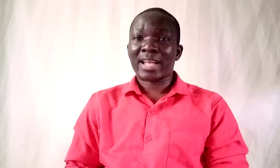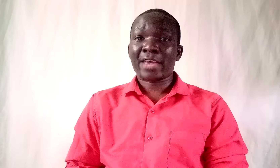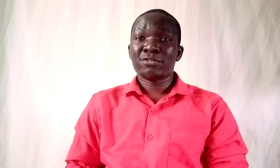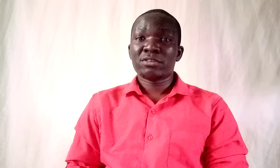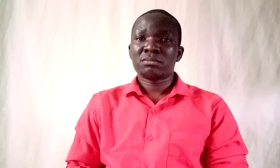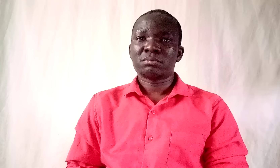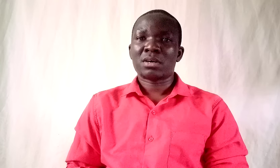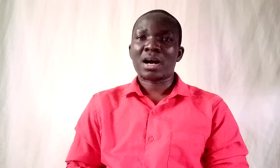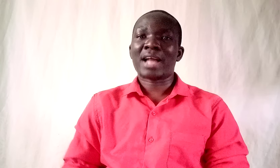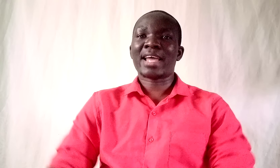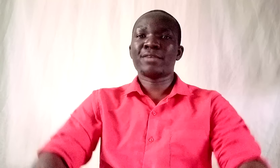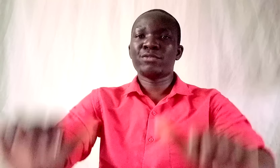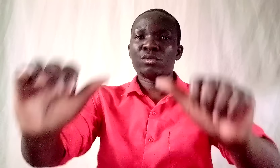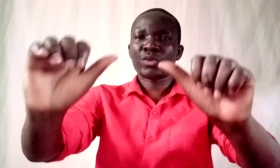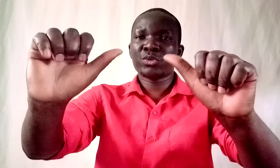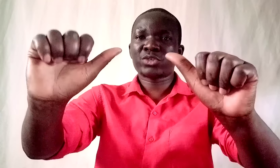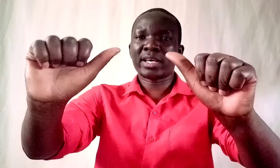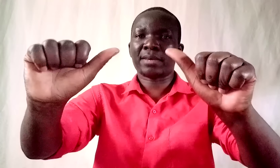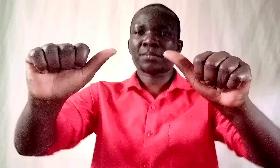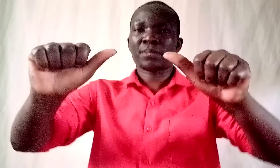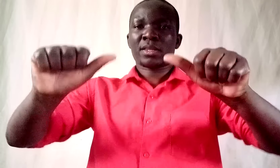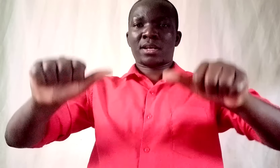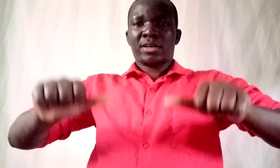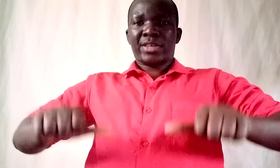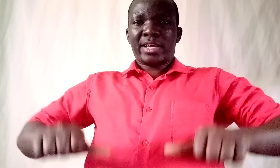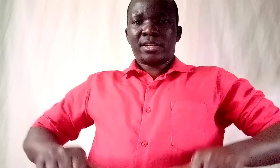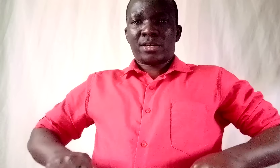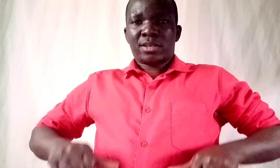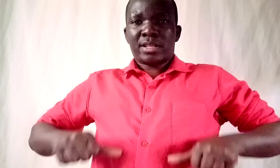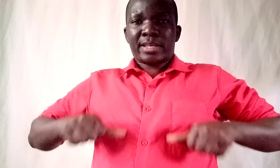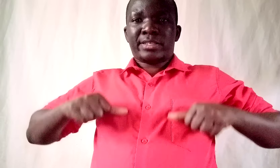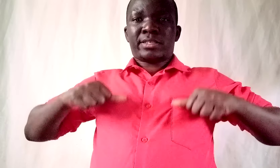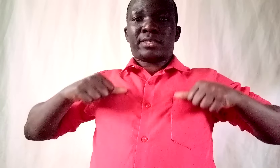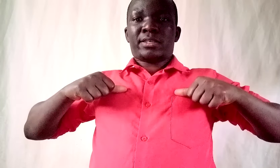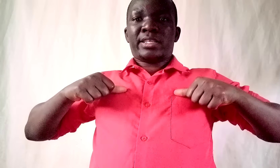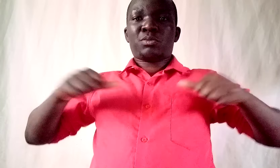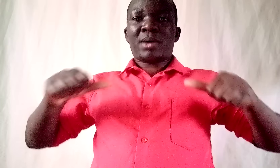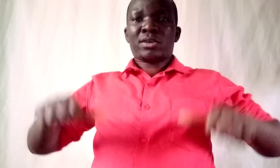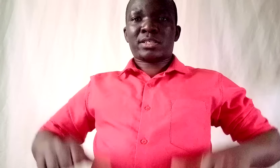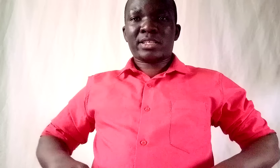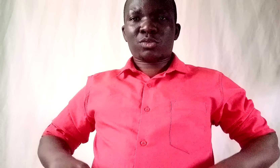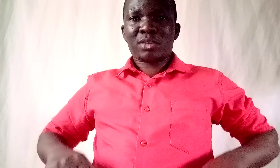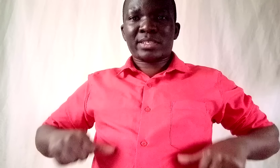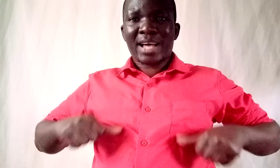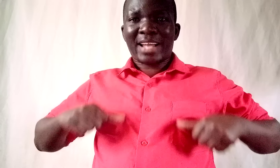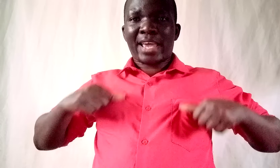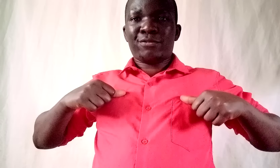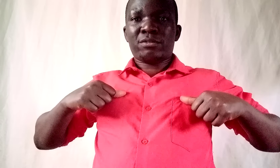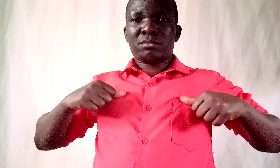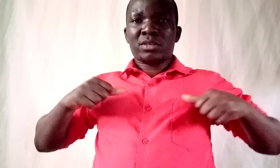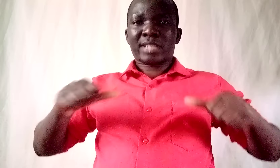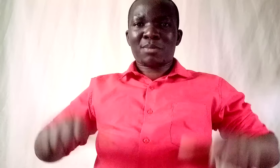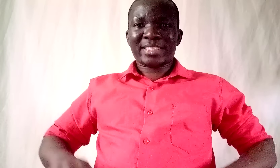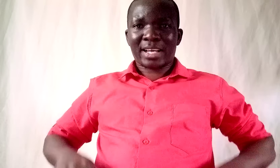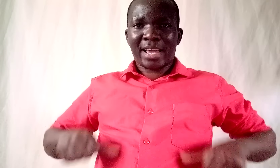Alive. Alive. We use a. Then like this. This one means alive. Someone is alive.